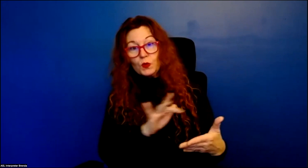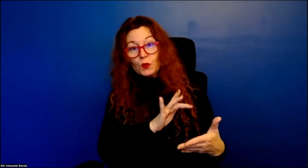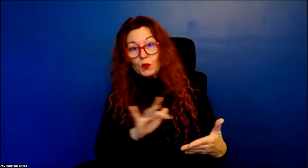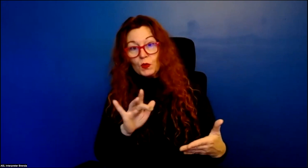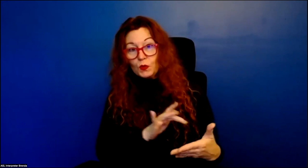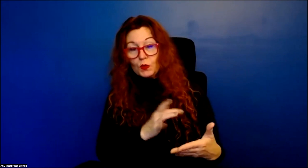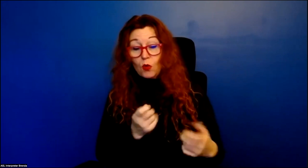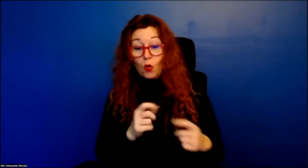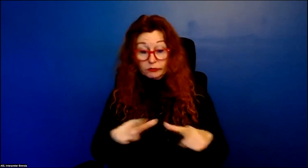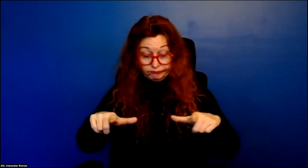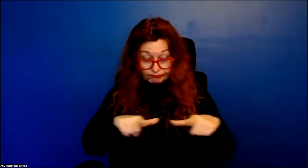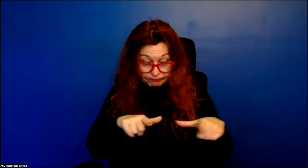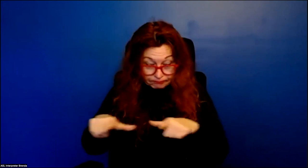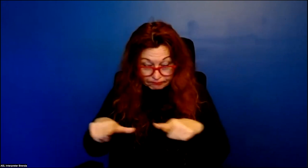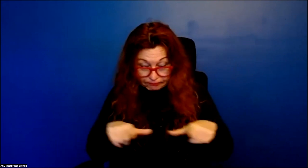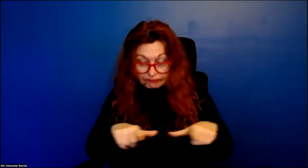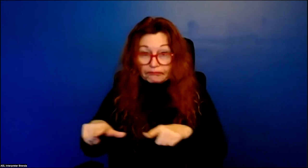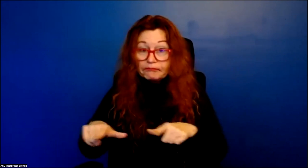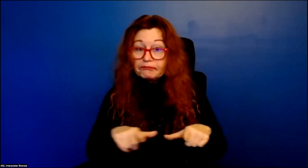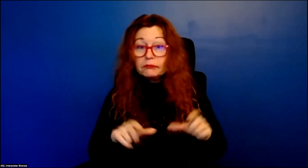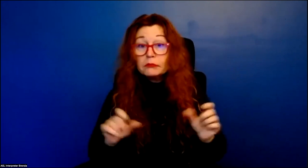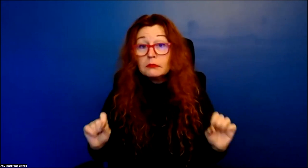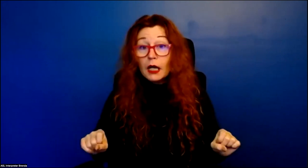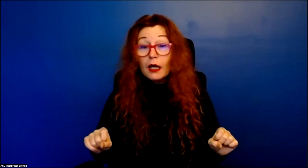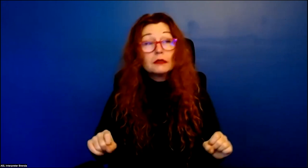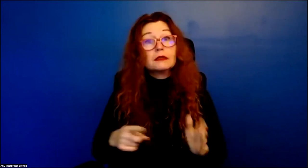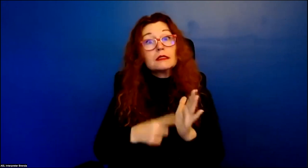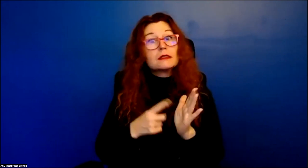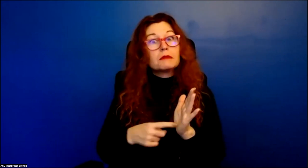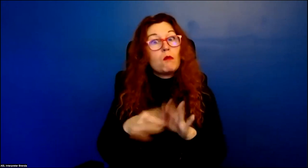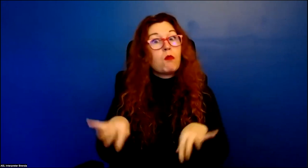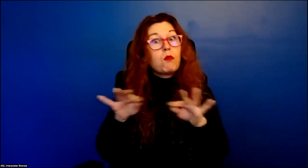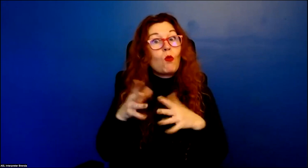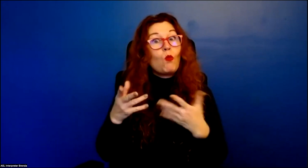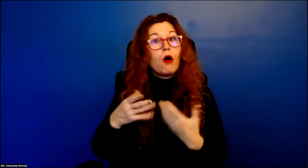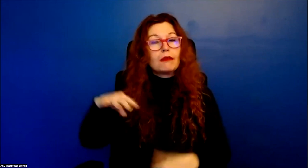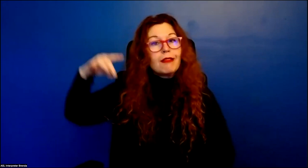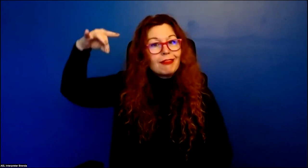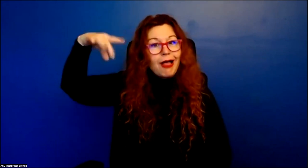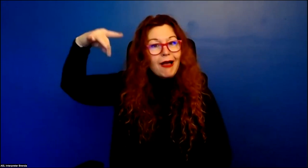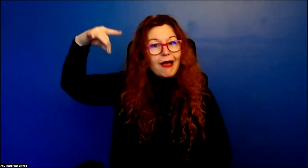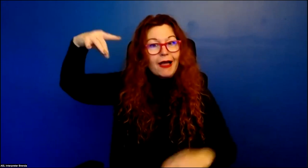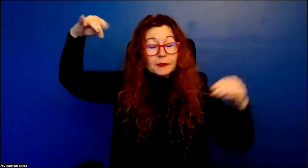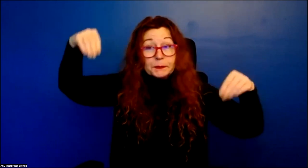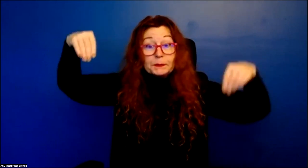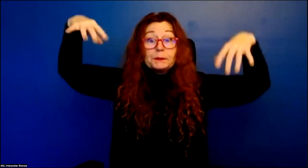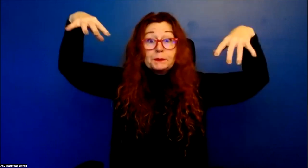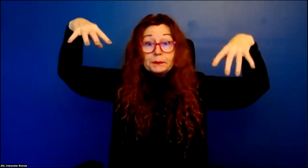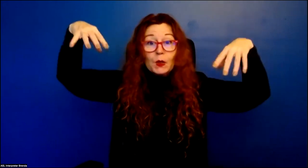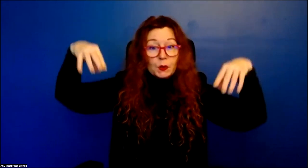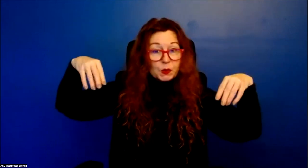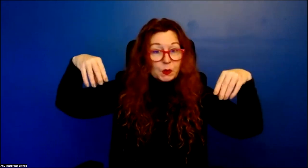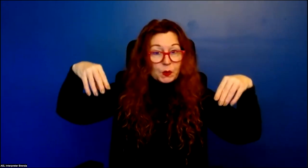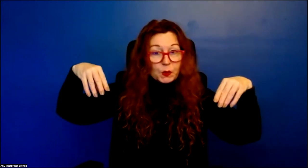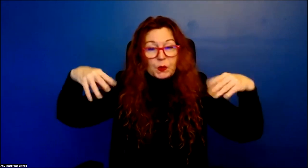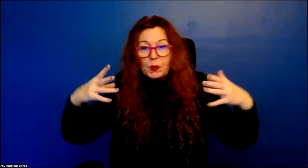physical paper items. And something as simple as lighting, I think, is really important that a lot of people take for granted. So